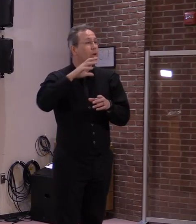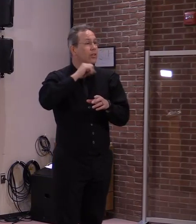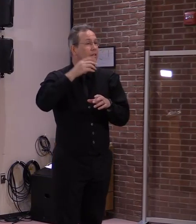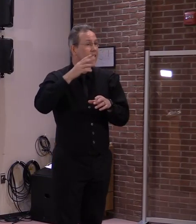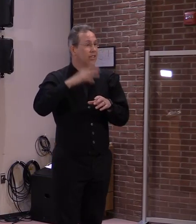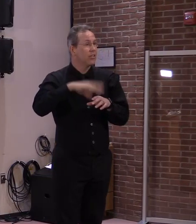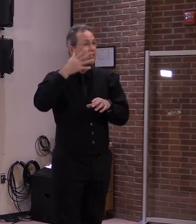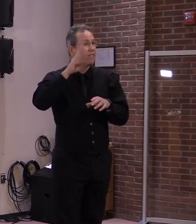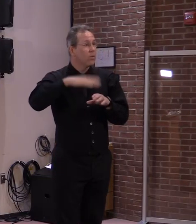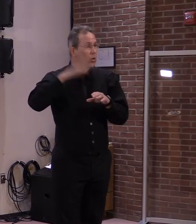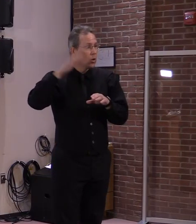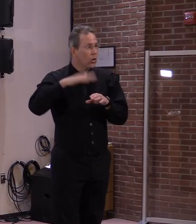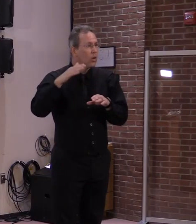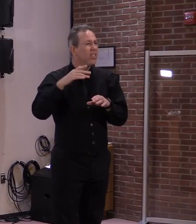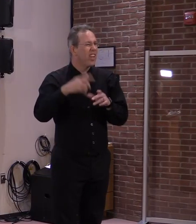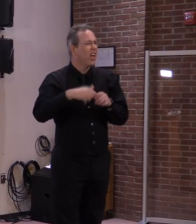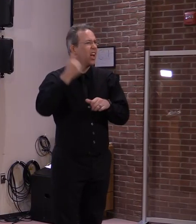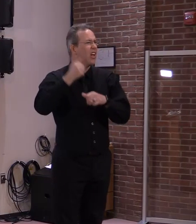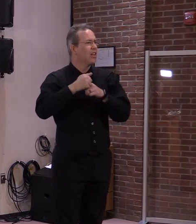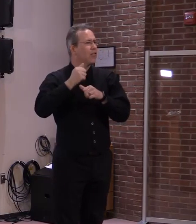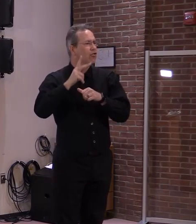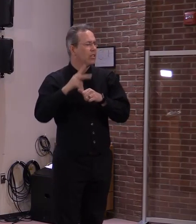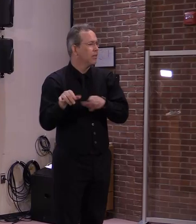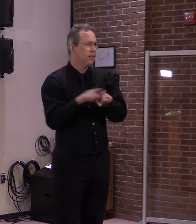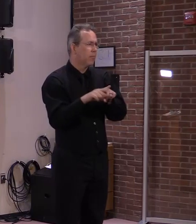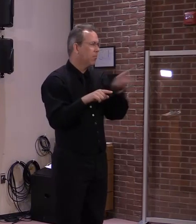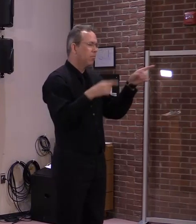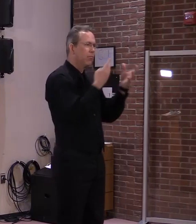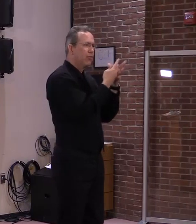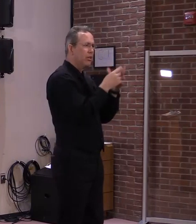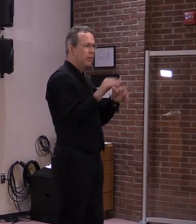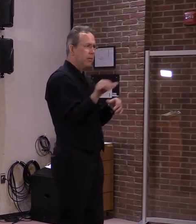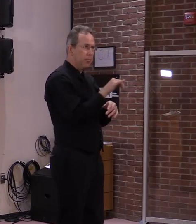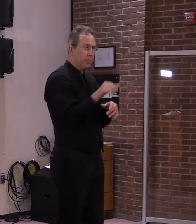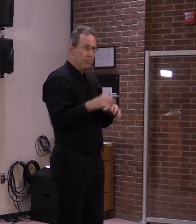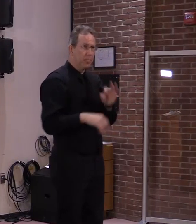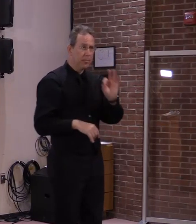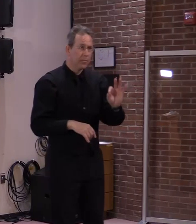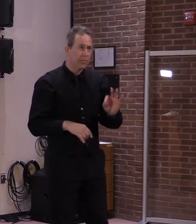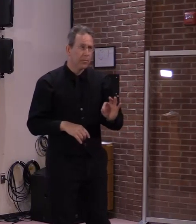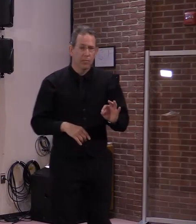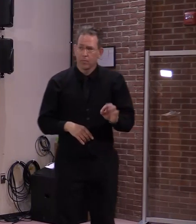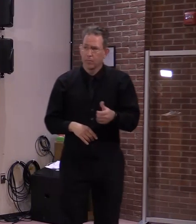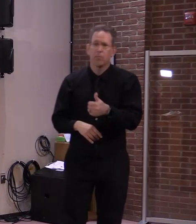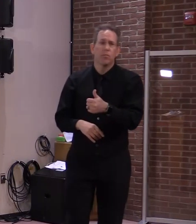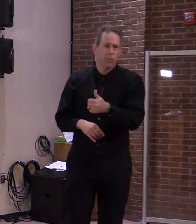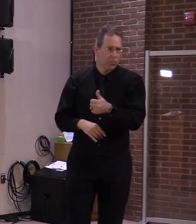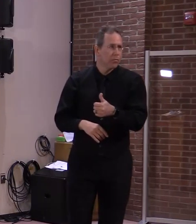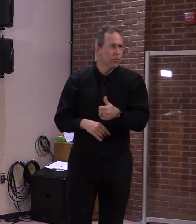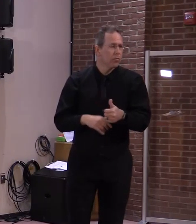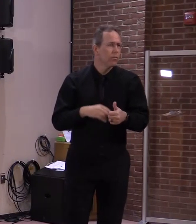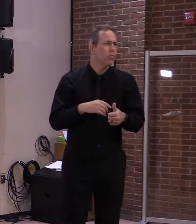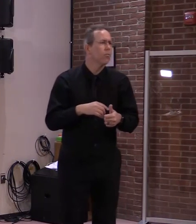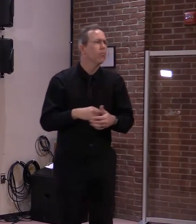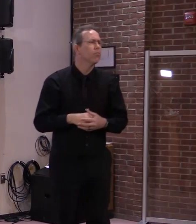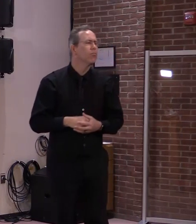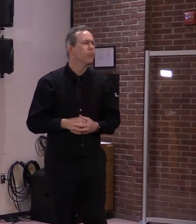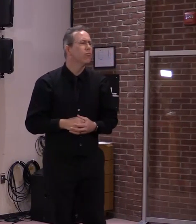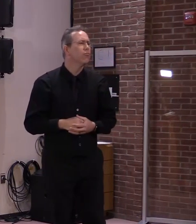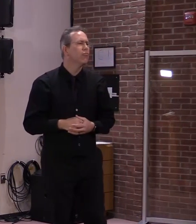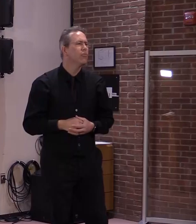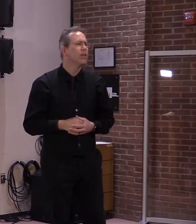high-risk conditions. Great, thank you. And then I think the second question is for Dr. Levine. On